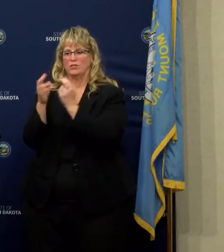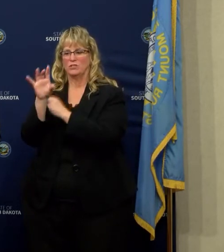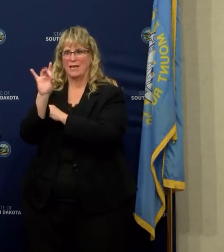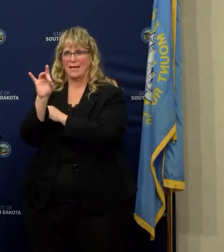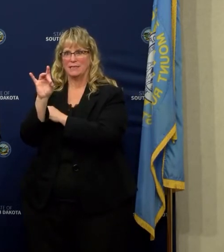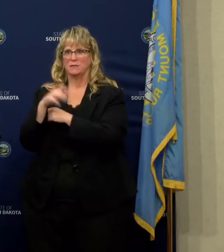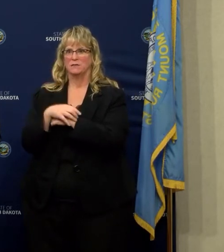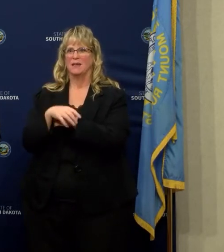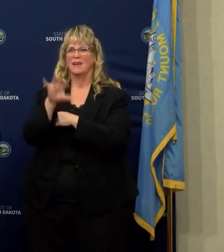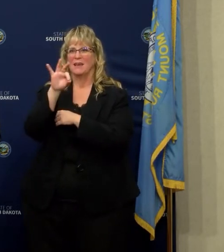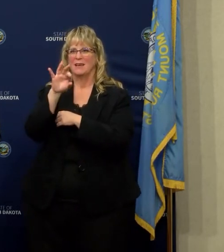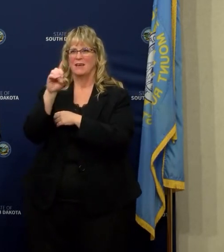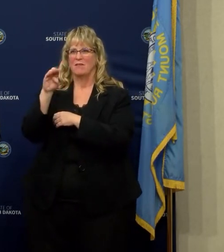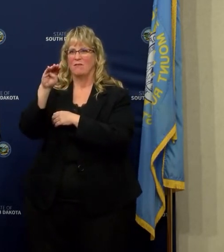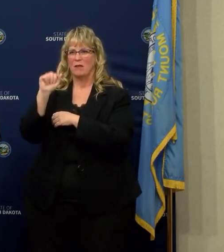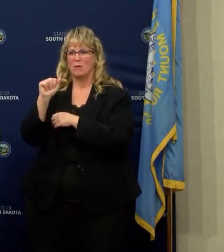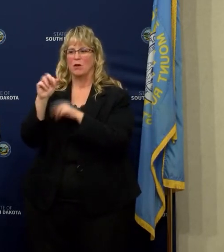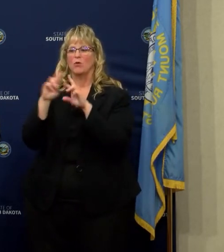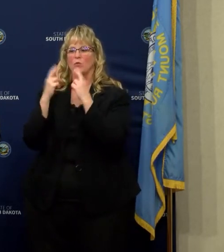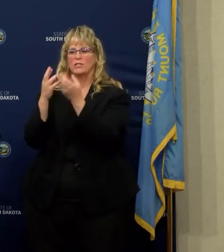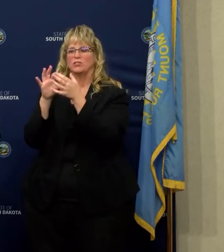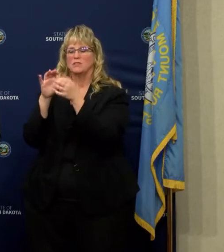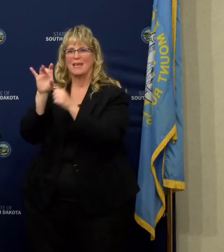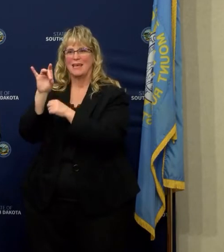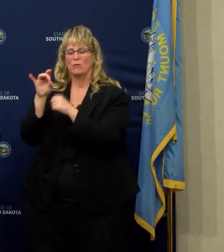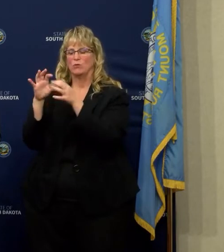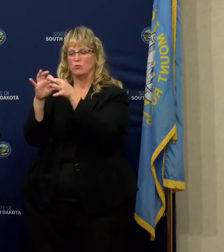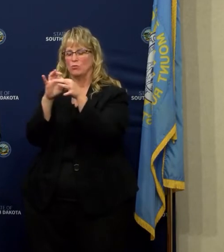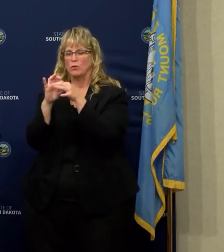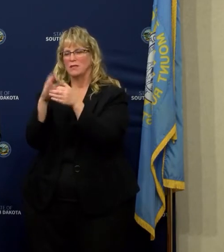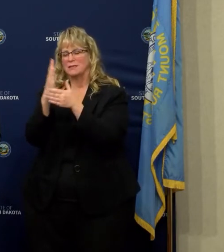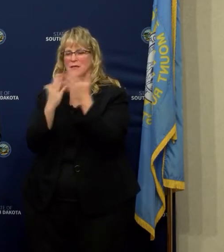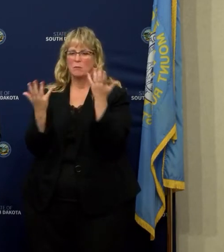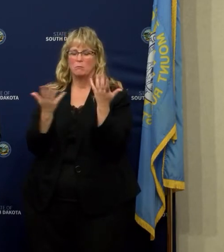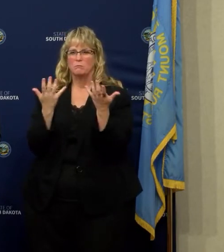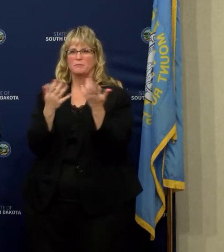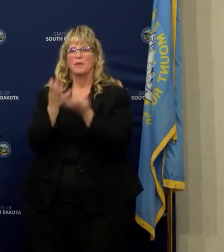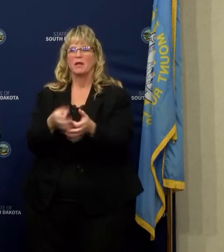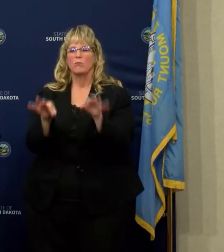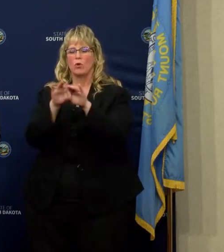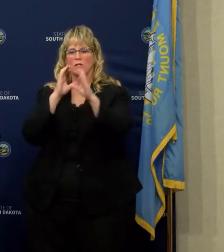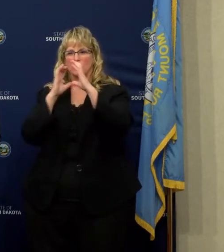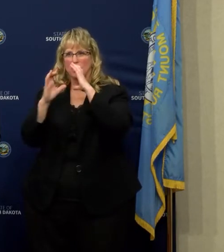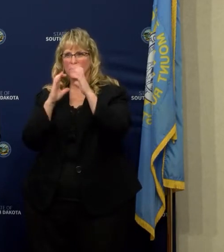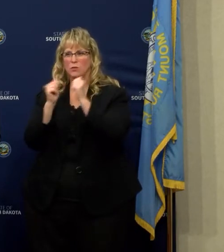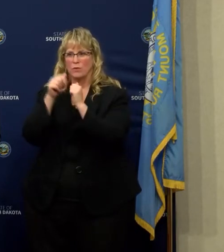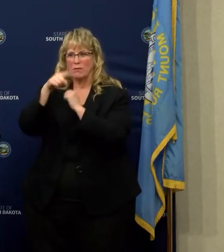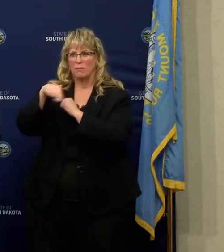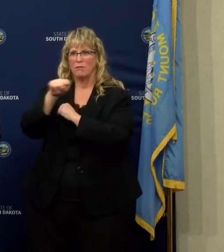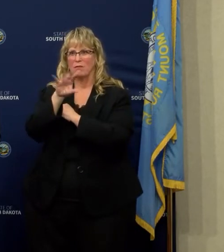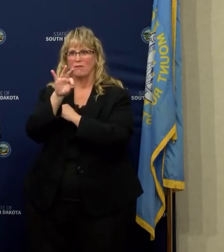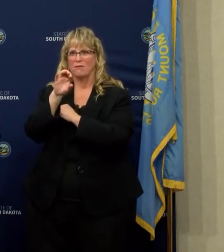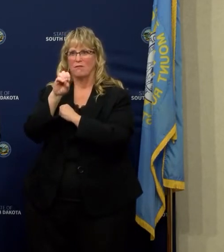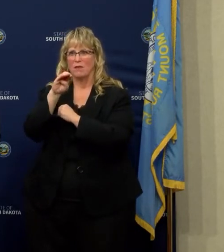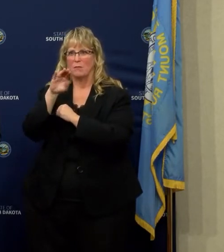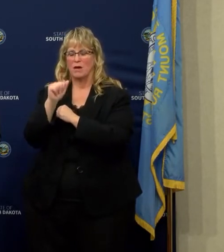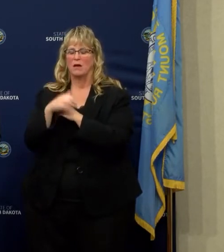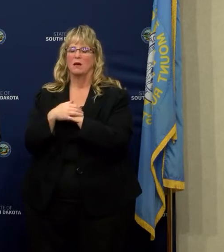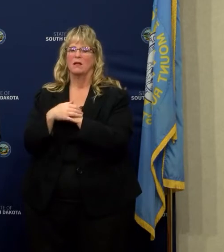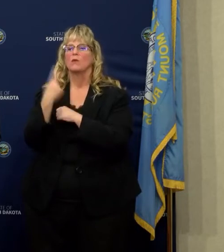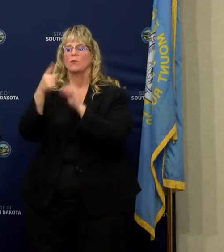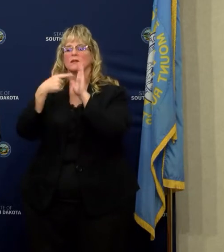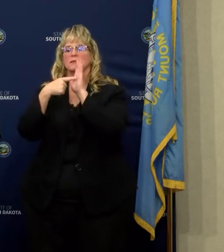FEMA, Region 8. We were coordinating some important communications with them. An example